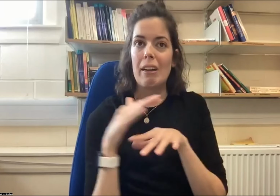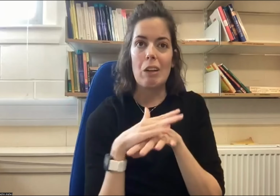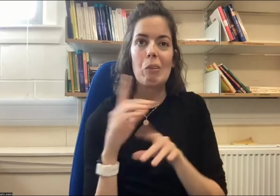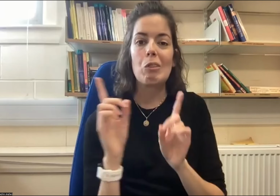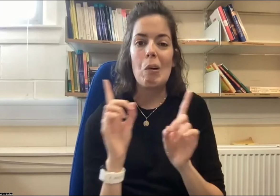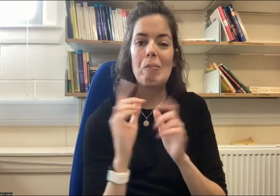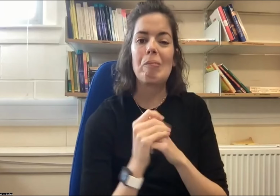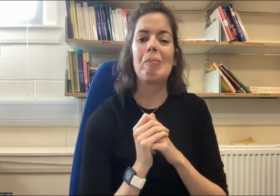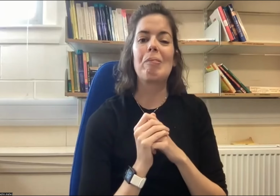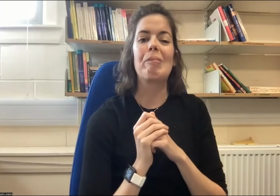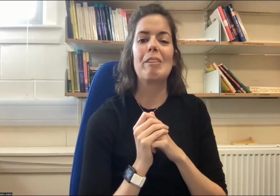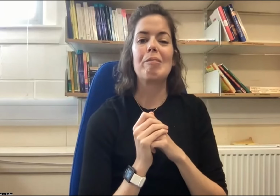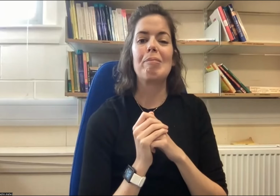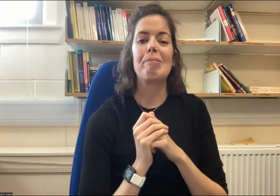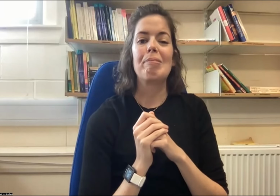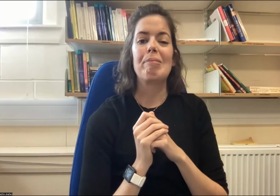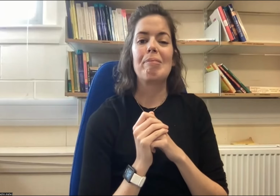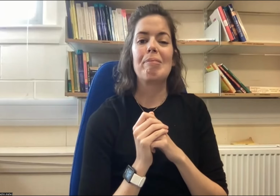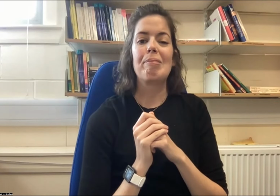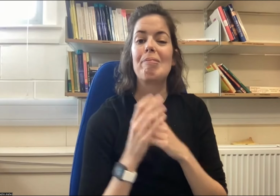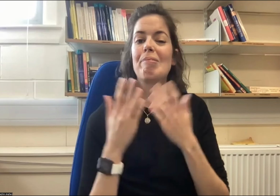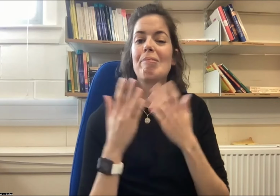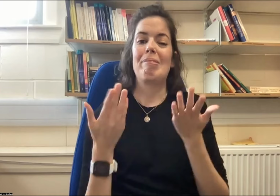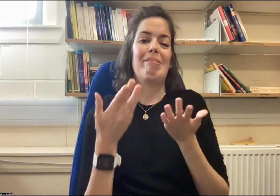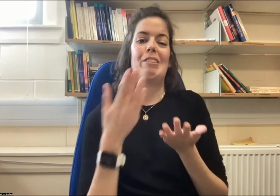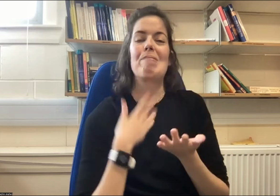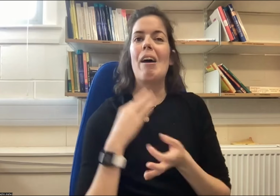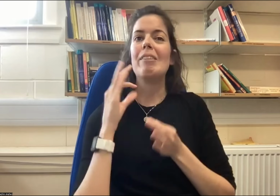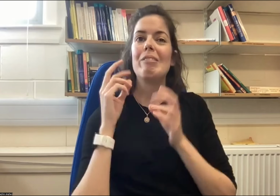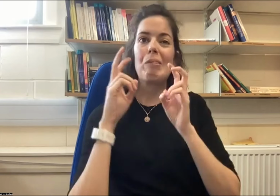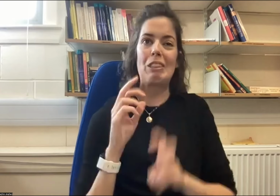in council flats. So that may be another area of impact.